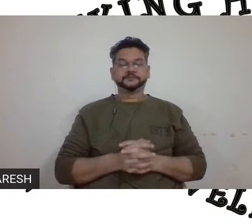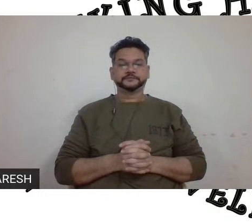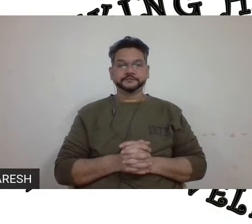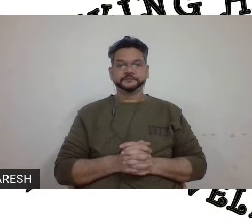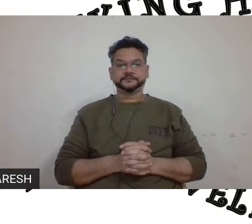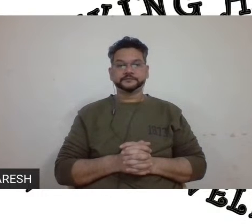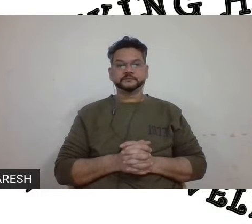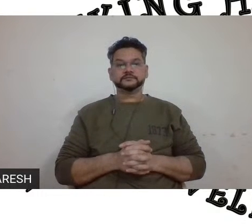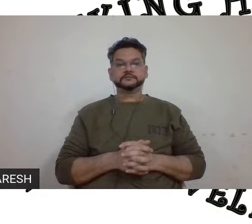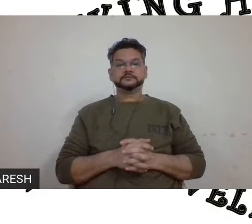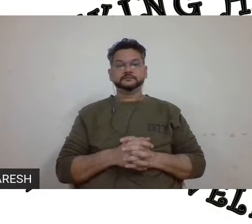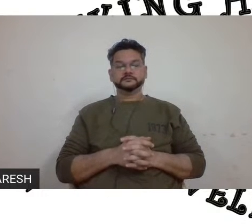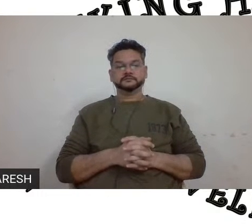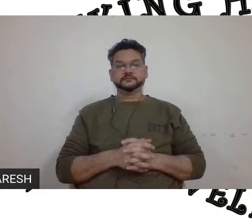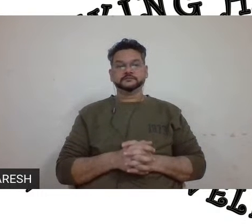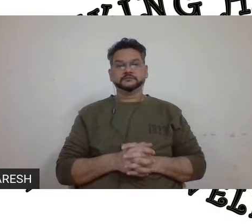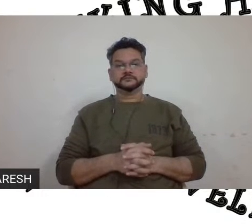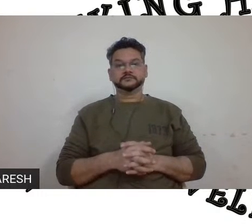also